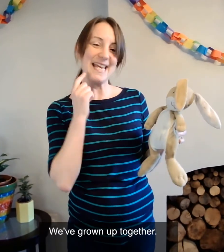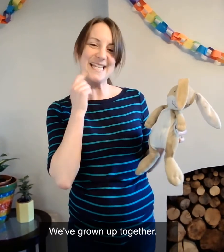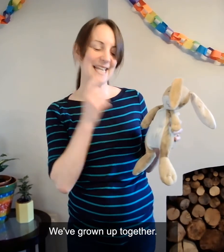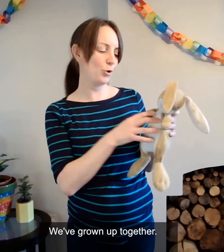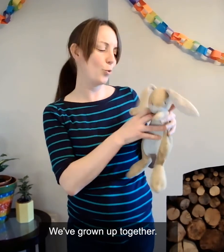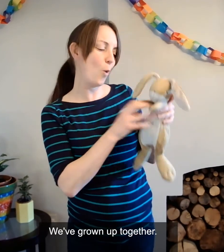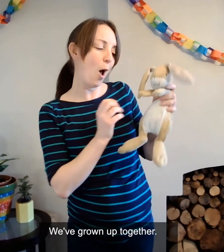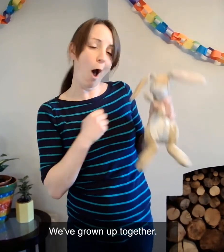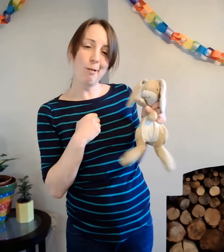together.